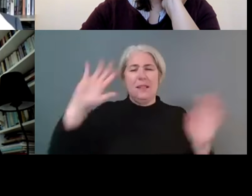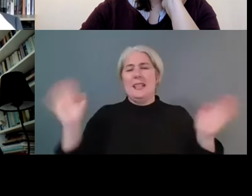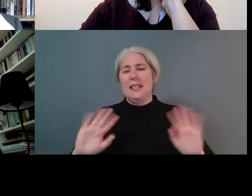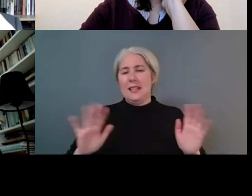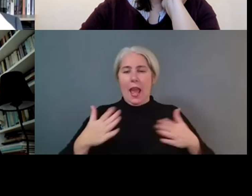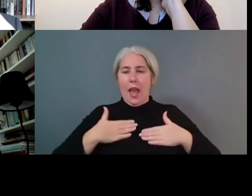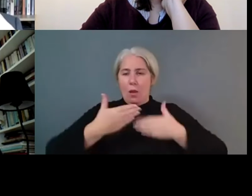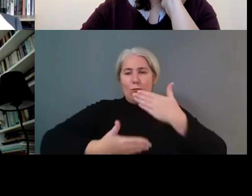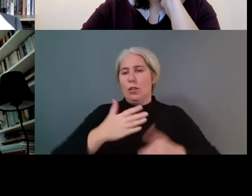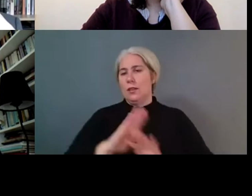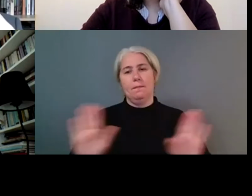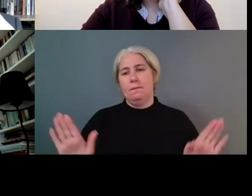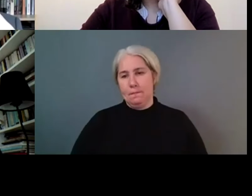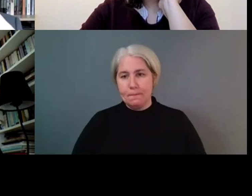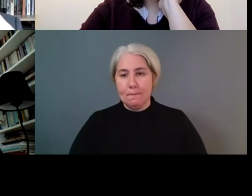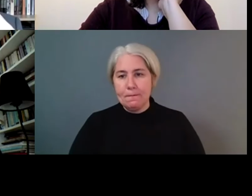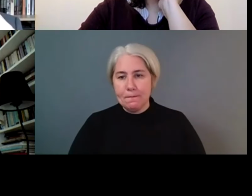Thank you. Janos, do you have something to